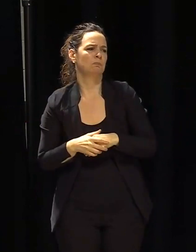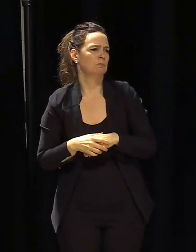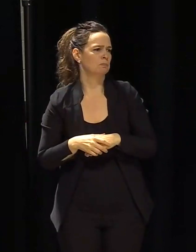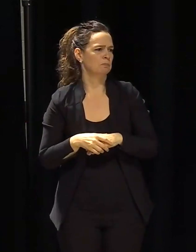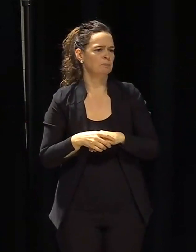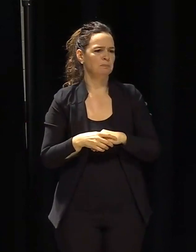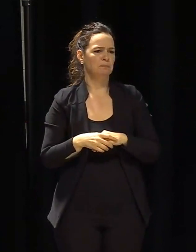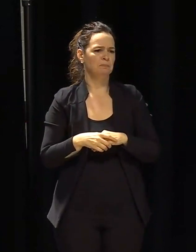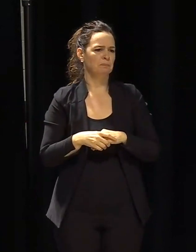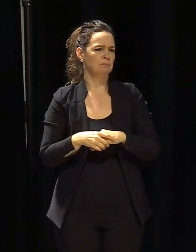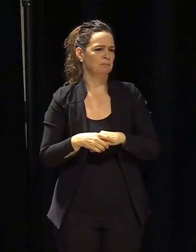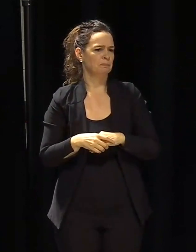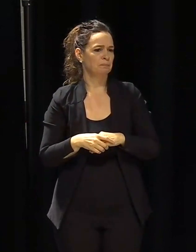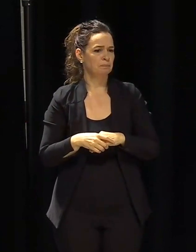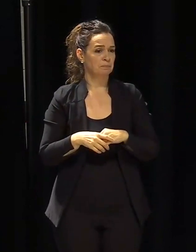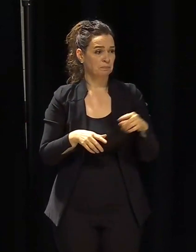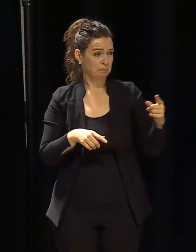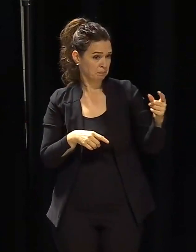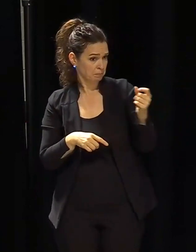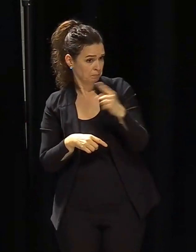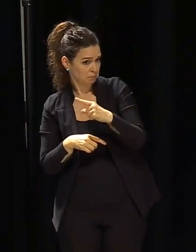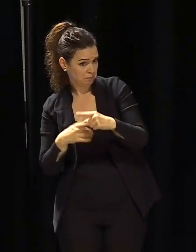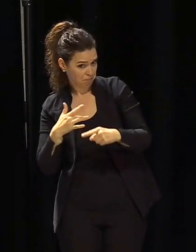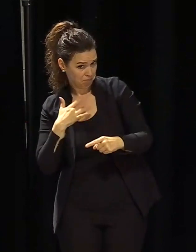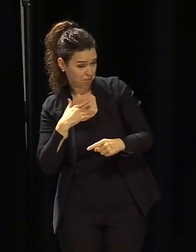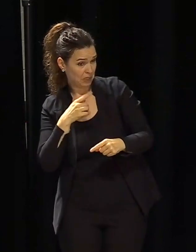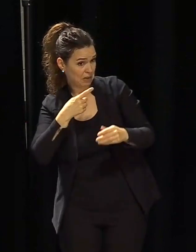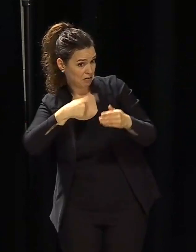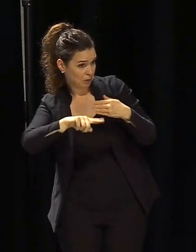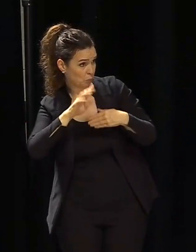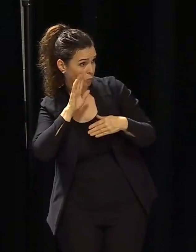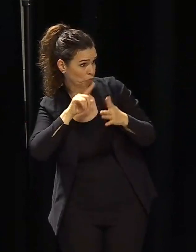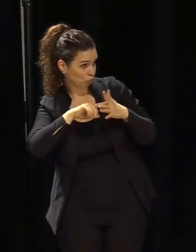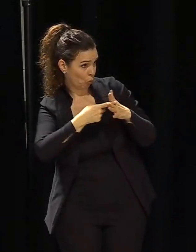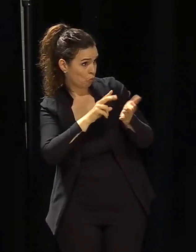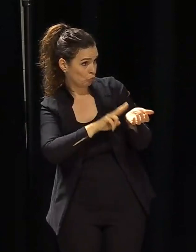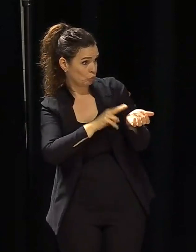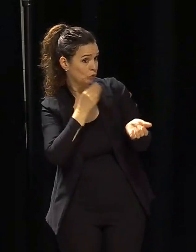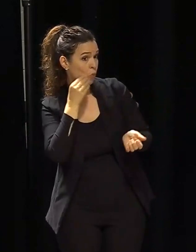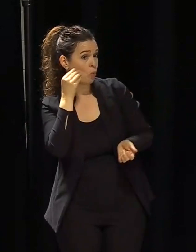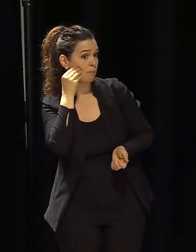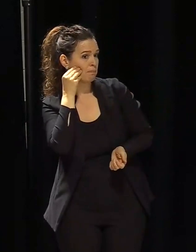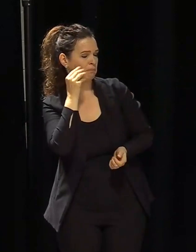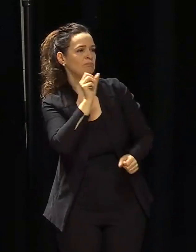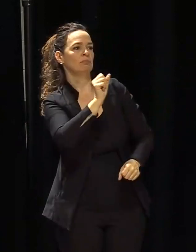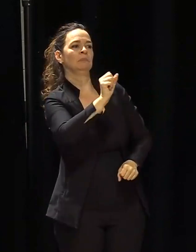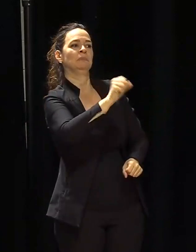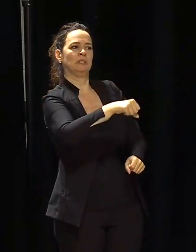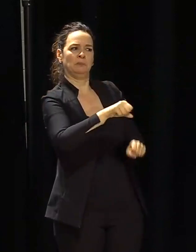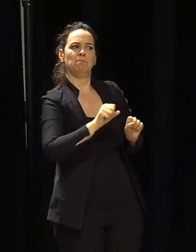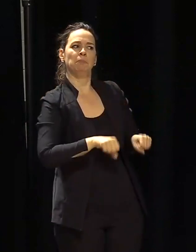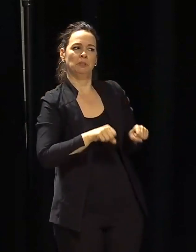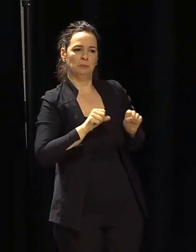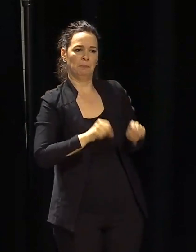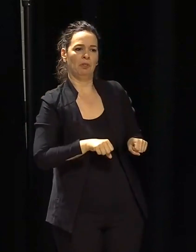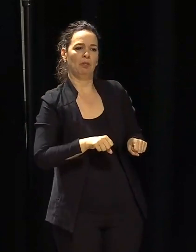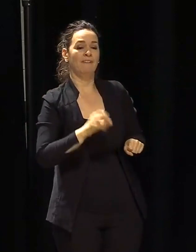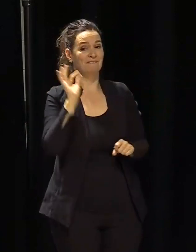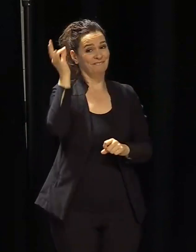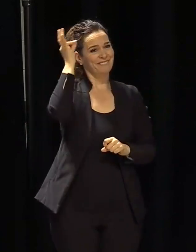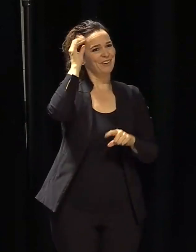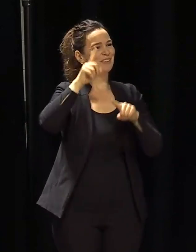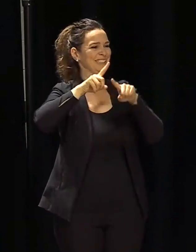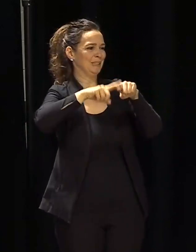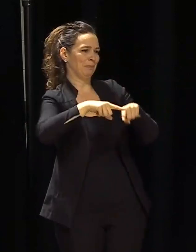vaccinated next week? Yeah, potentially, yeah. So the nursing home distribution is going to be led by the federal government. I believe they're partnering